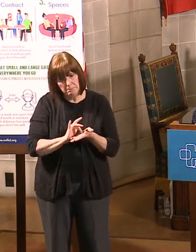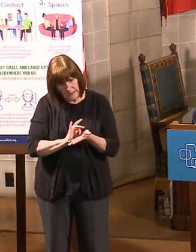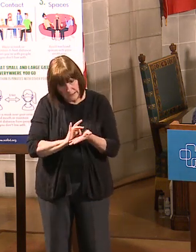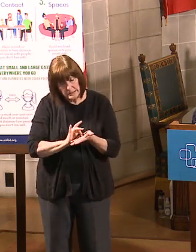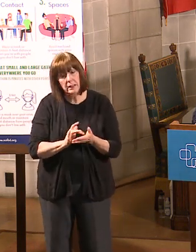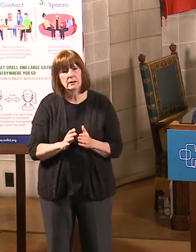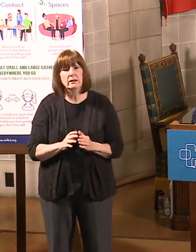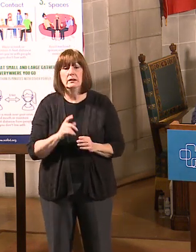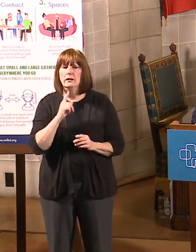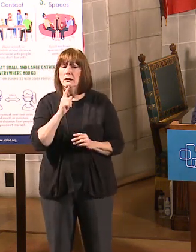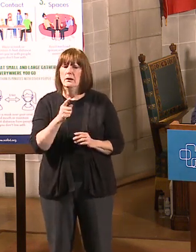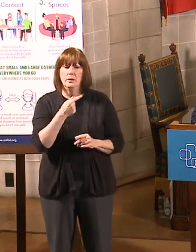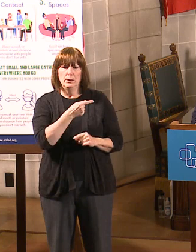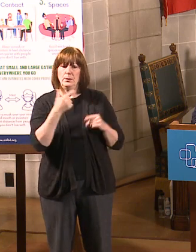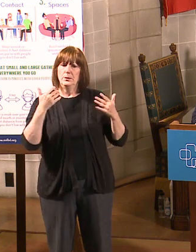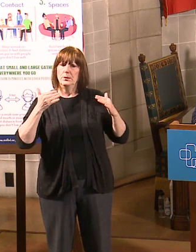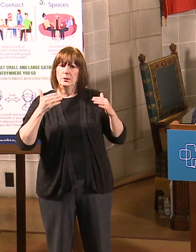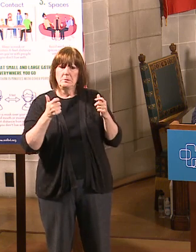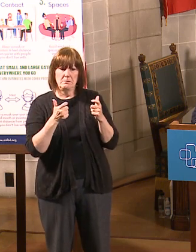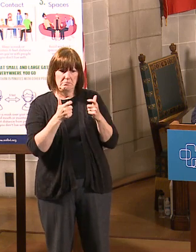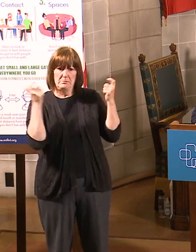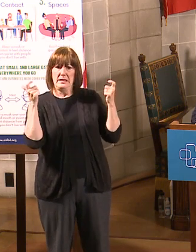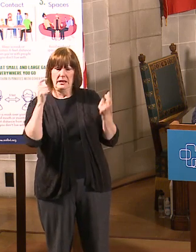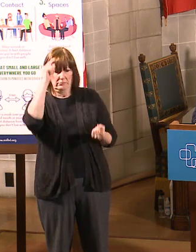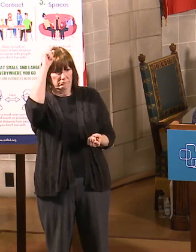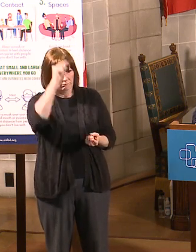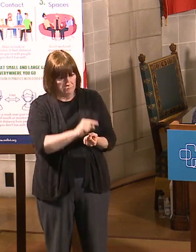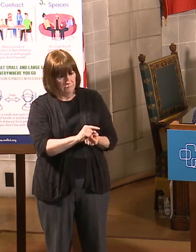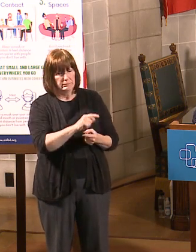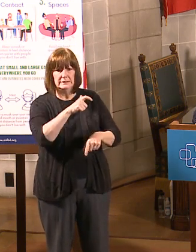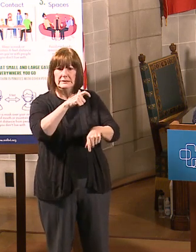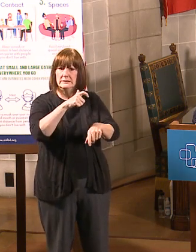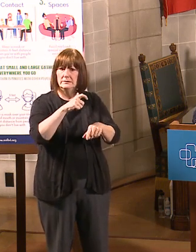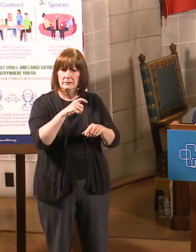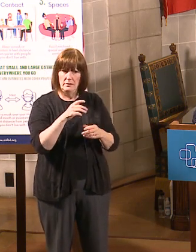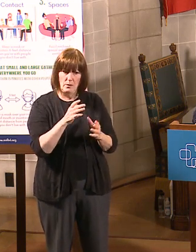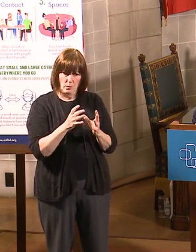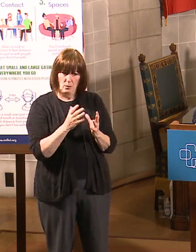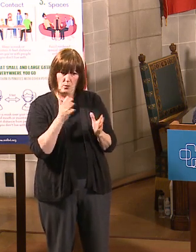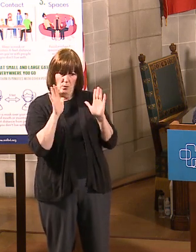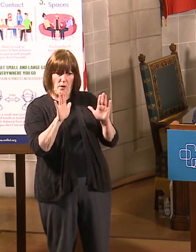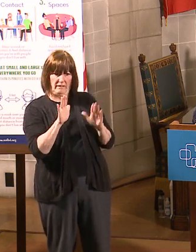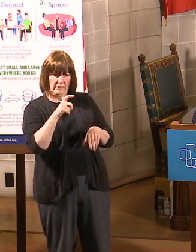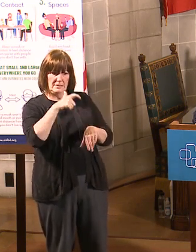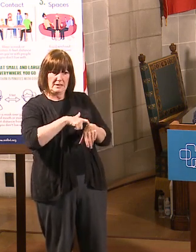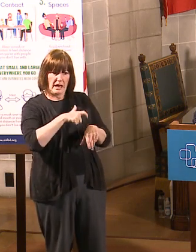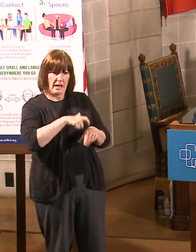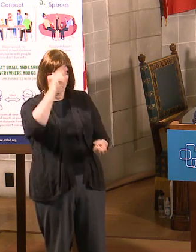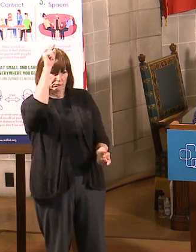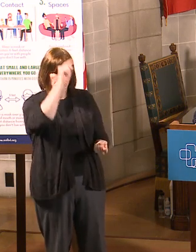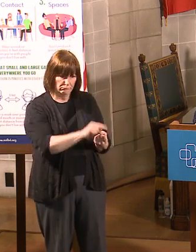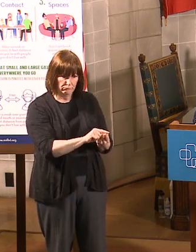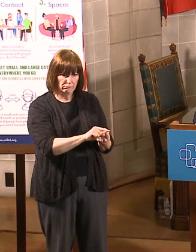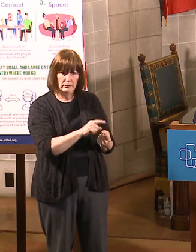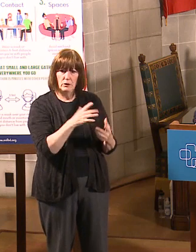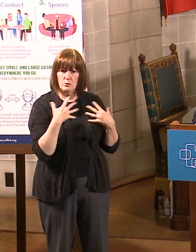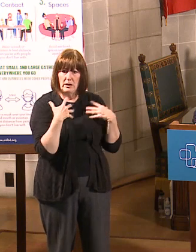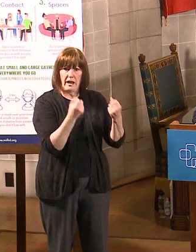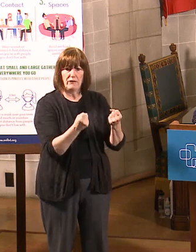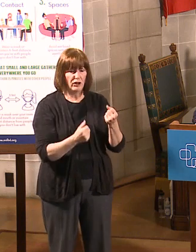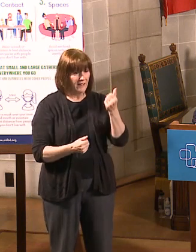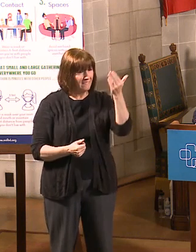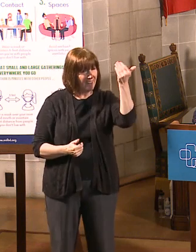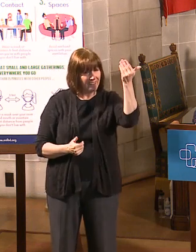that it significantly reduced the time for a patient to recover in the hospital from 15 days down to